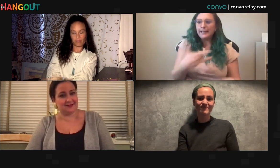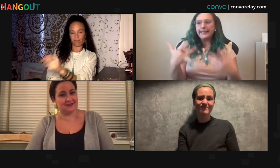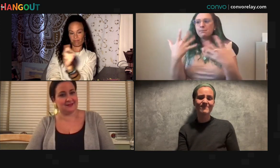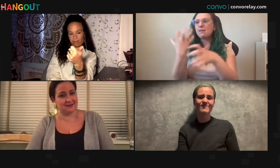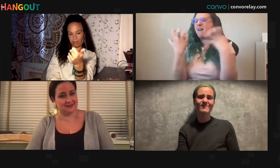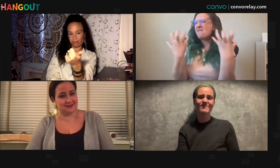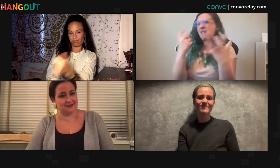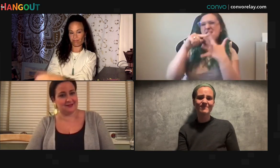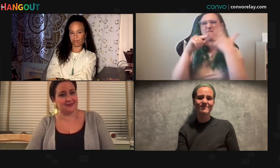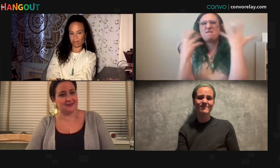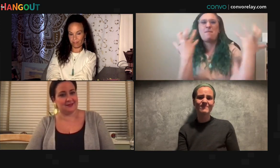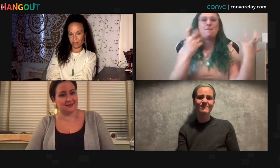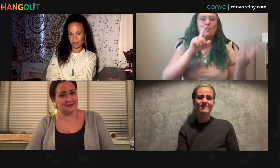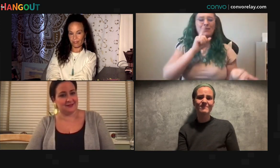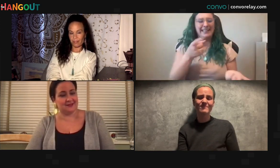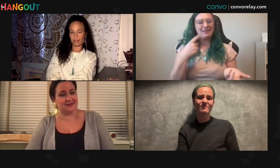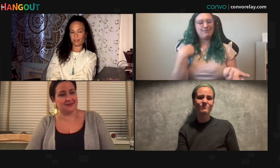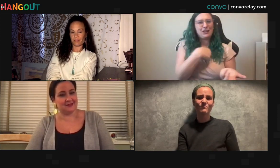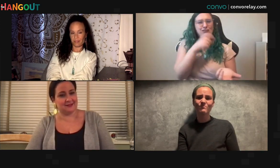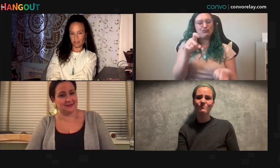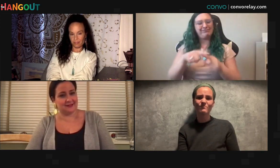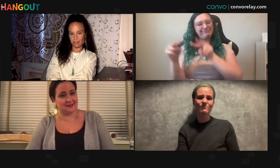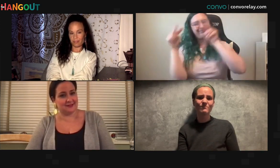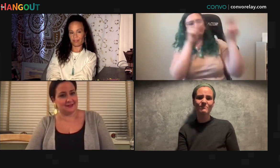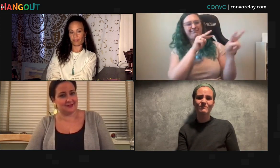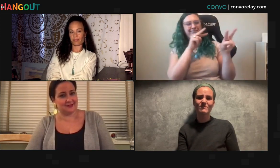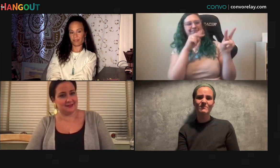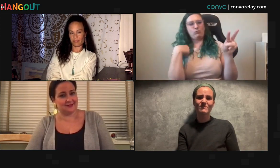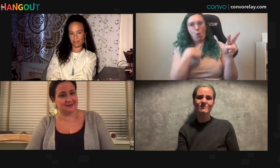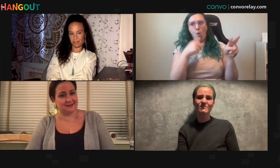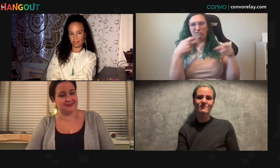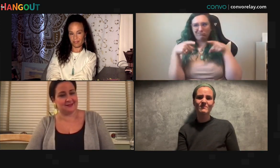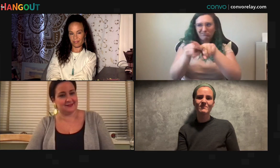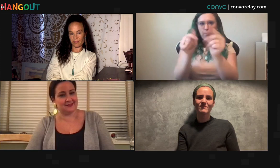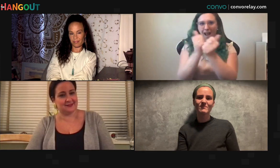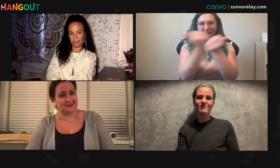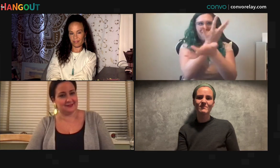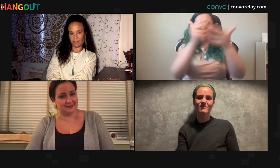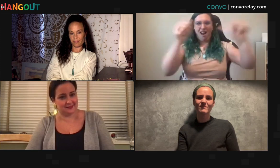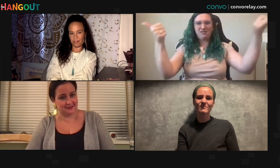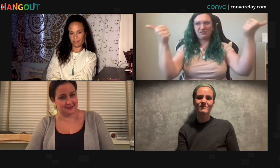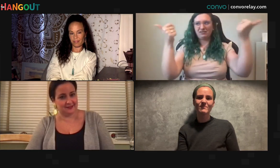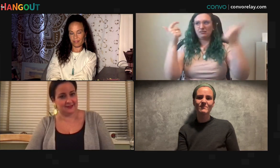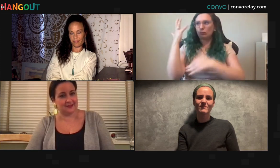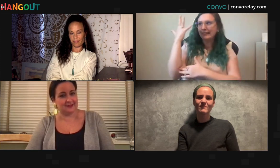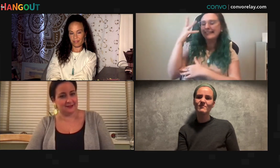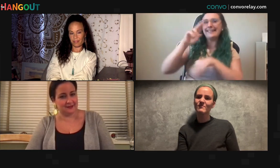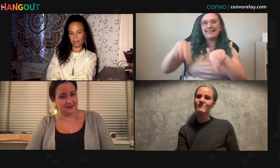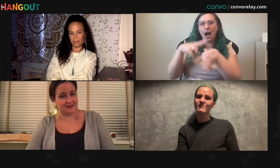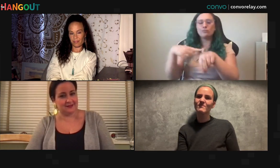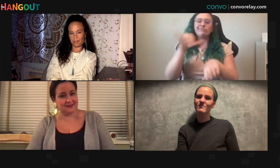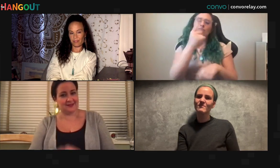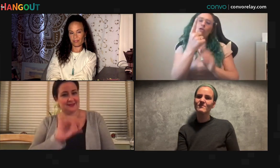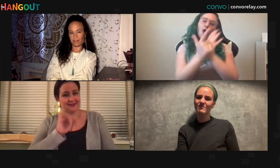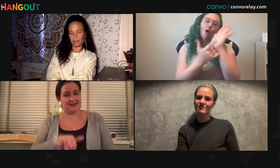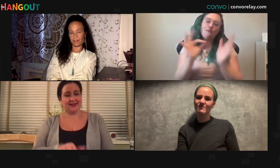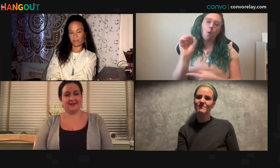And of course, we as humans always rely on instant gratification, but we really need to observe nature. We run in parallel with everything out